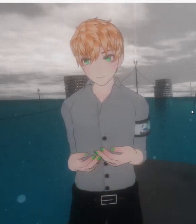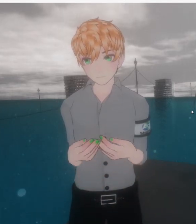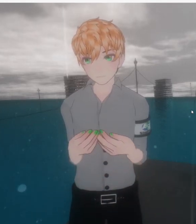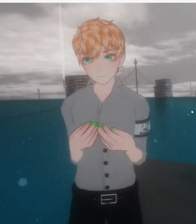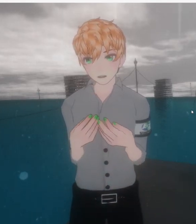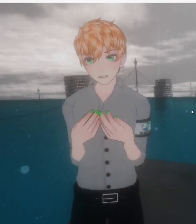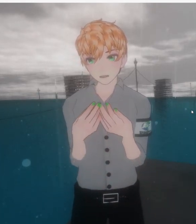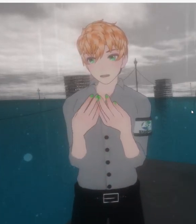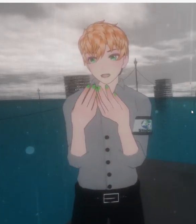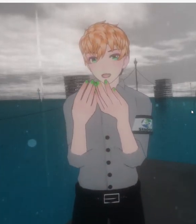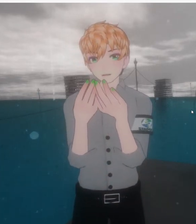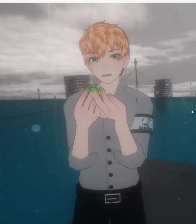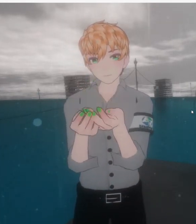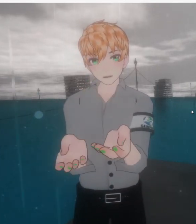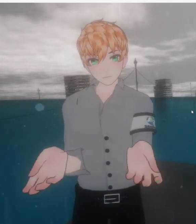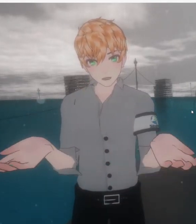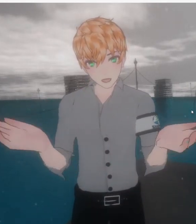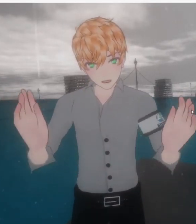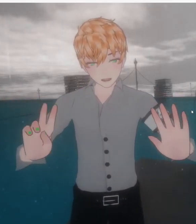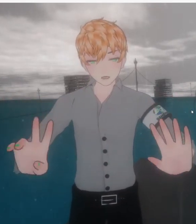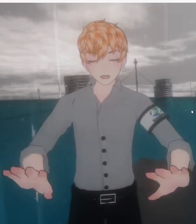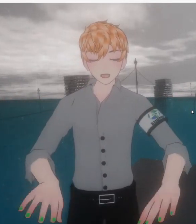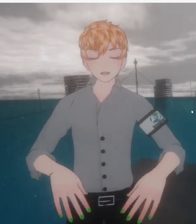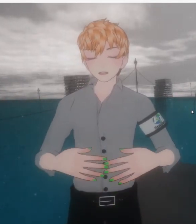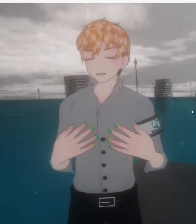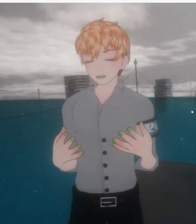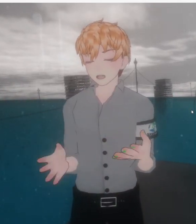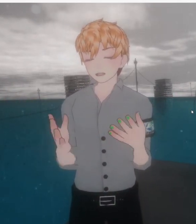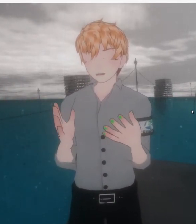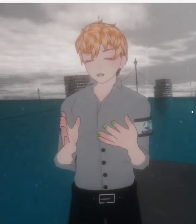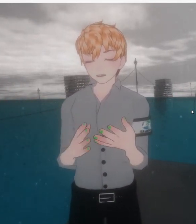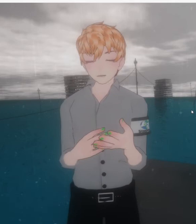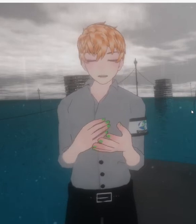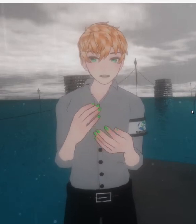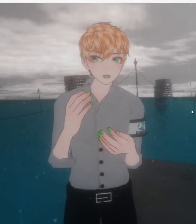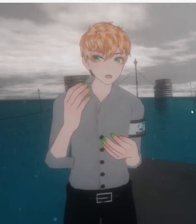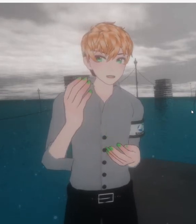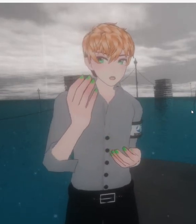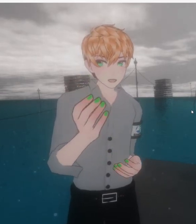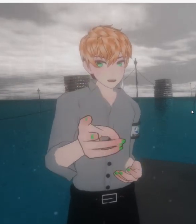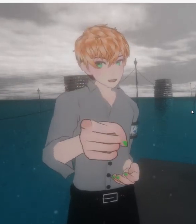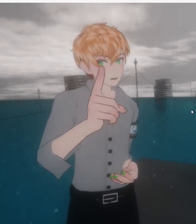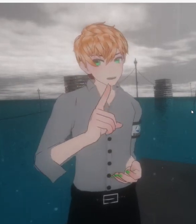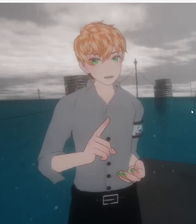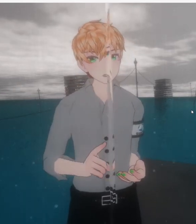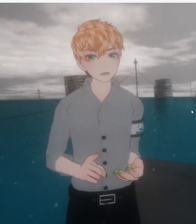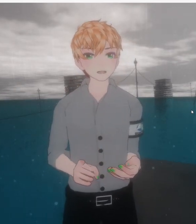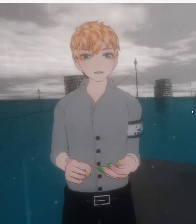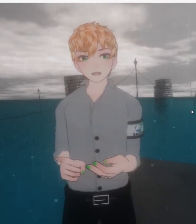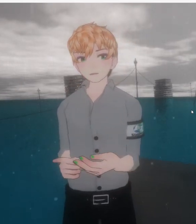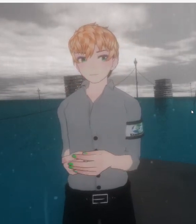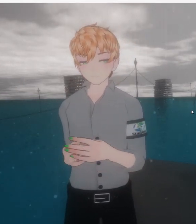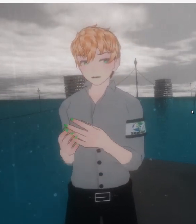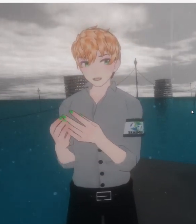And that's something that I am trying to find and trying to express to the point where I'm expressing it to a camera. Because I don't really